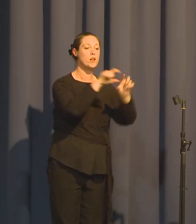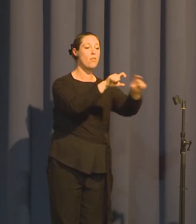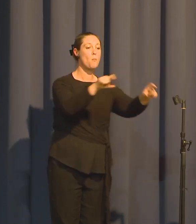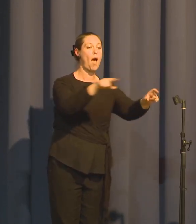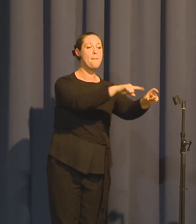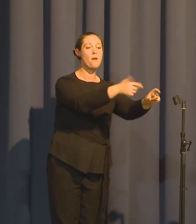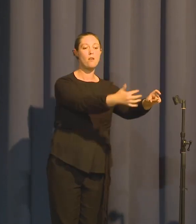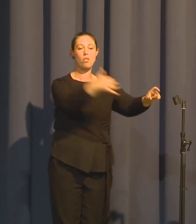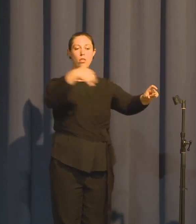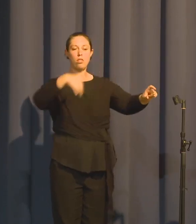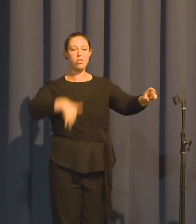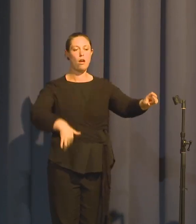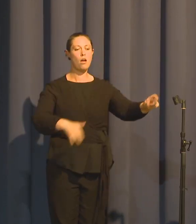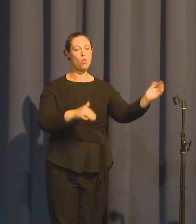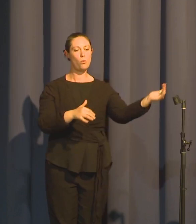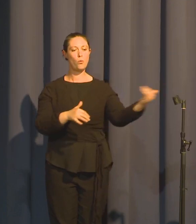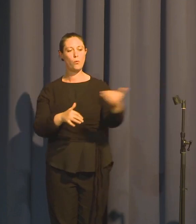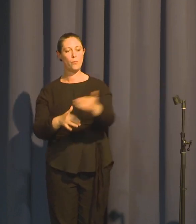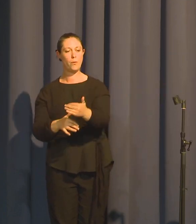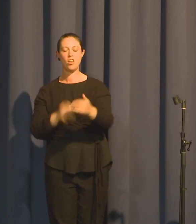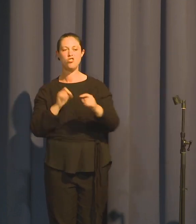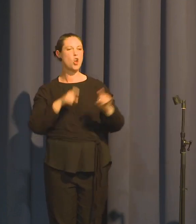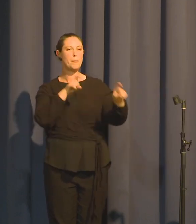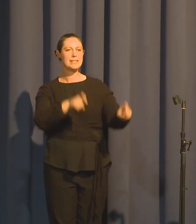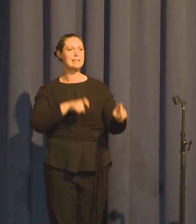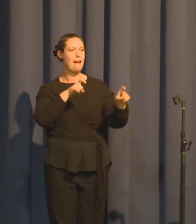you can then safely drink it afterwards, typically.